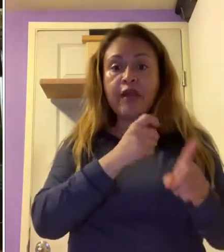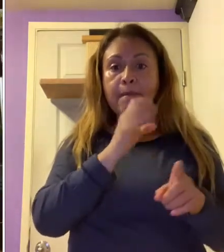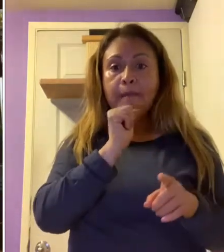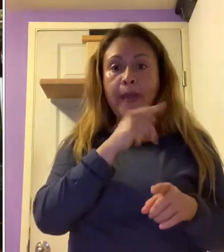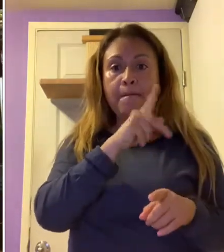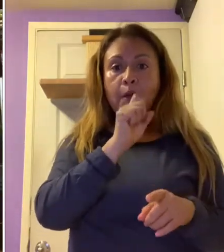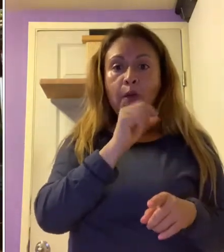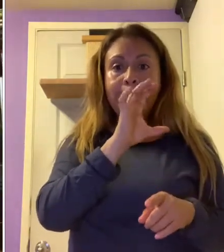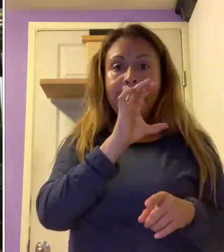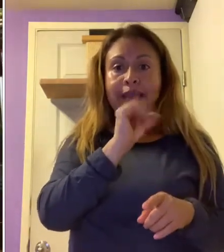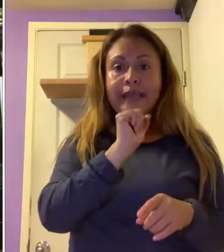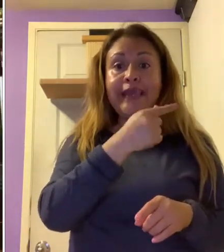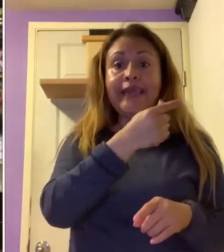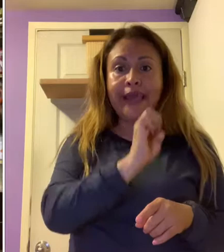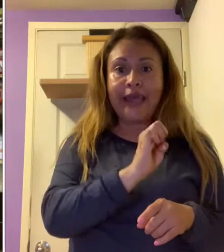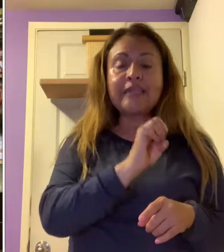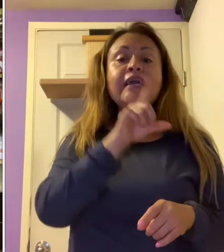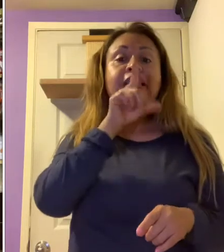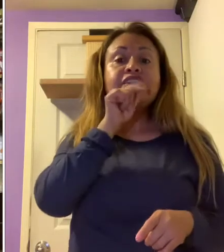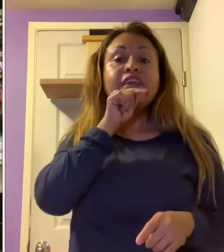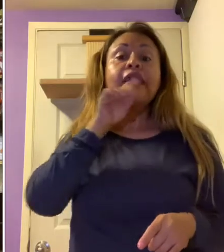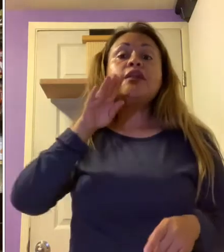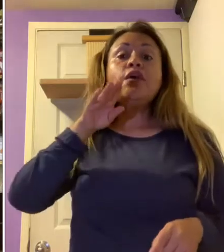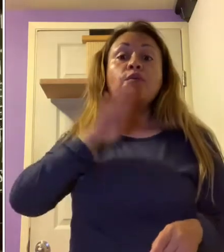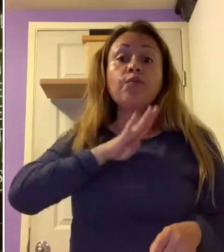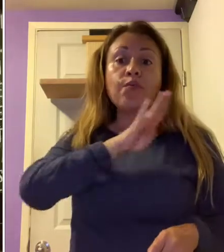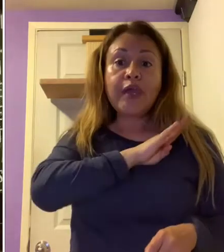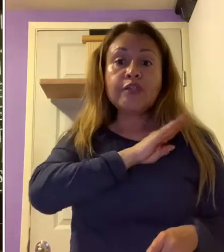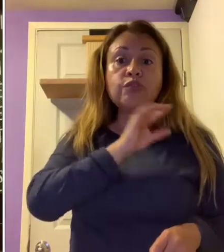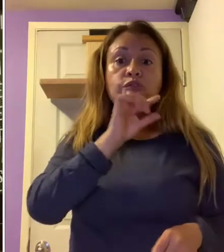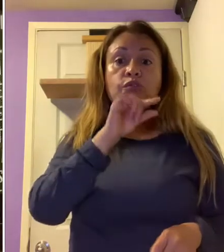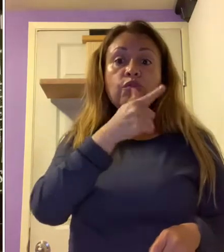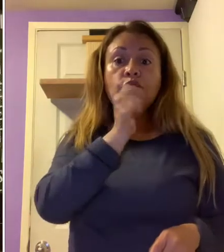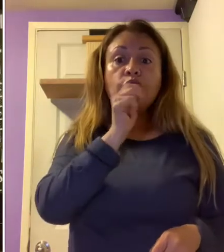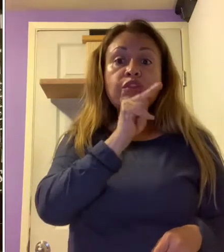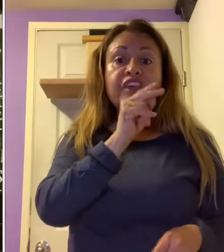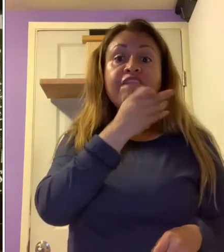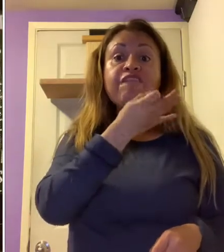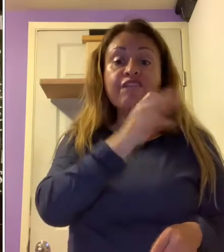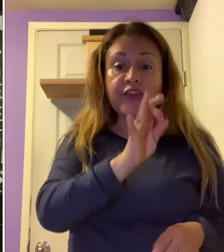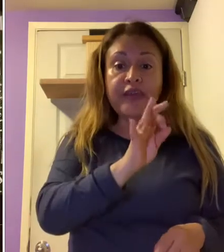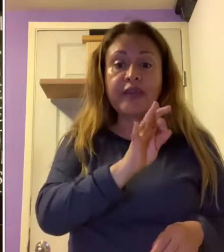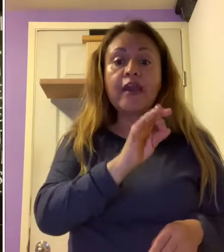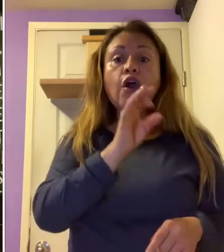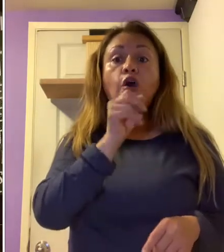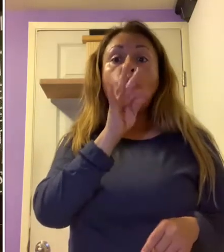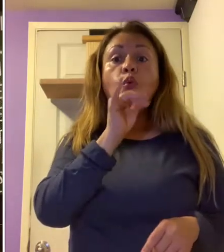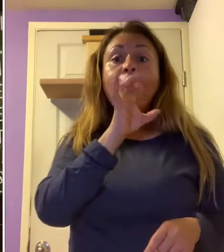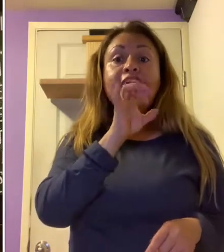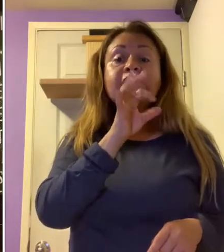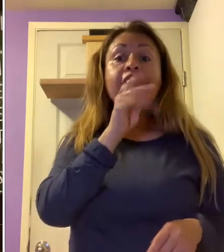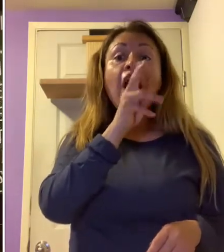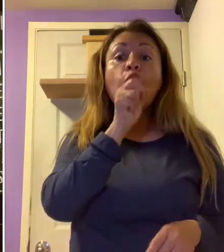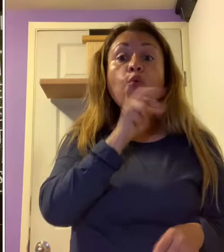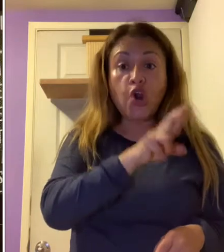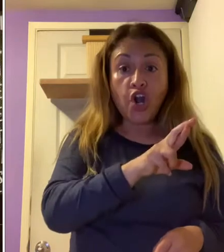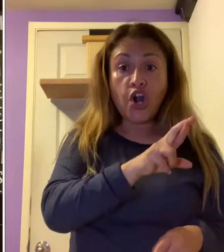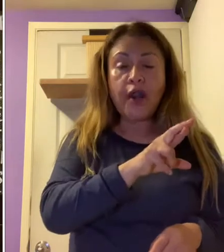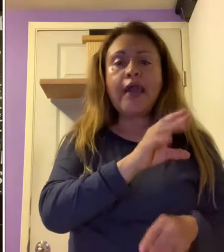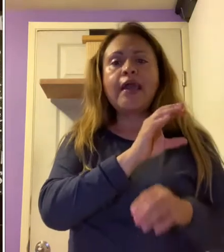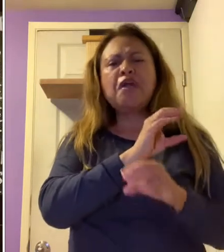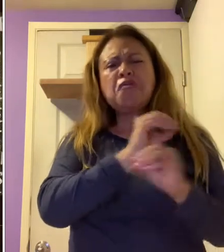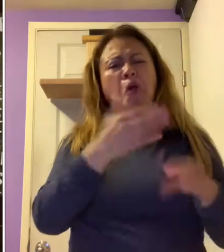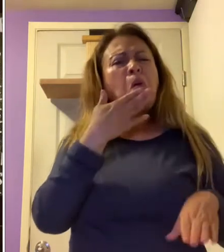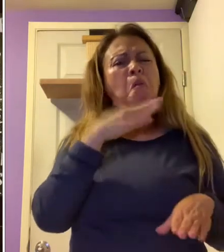breast tenders from Applegate, and they're using chicken breast. It's gluten-free because they're using rice flour, expeller pressed canola